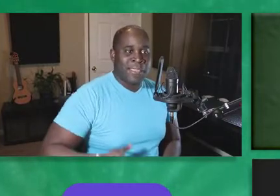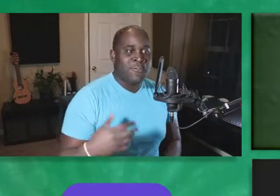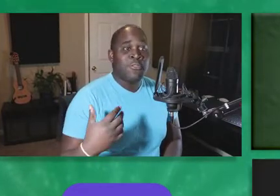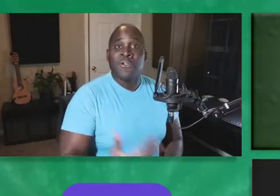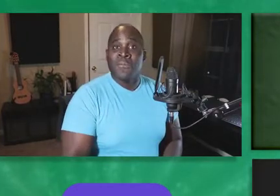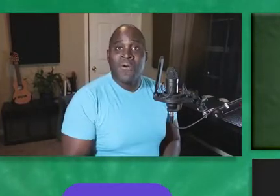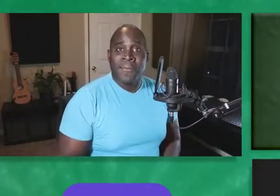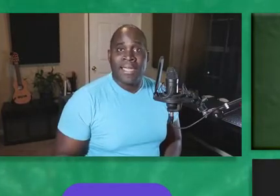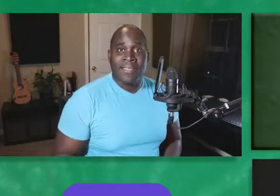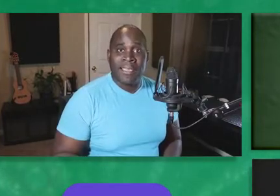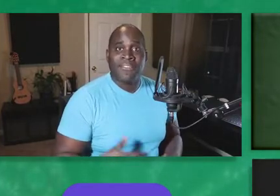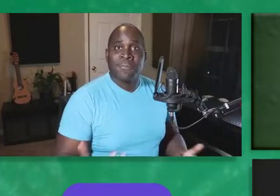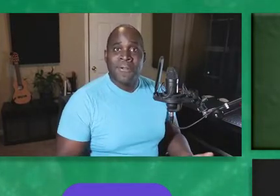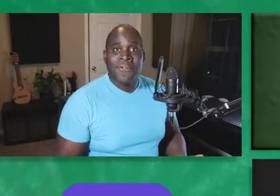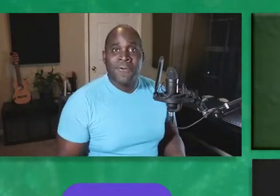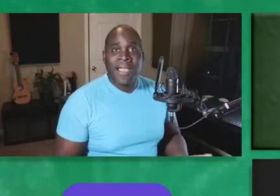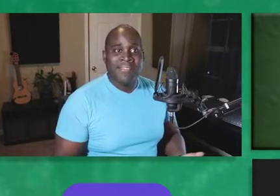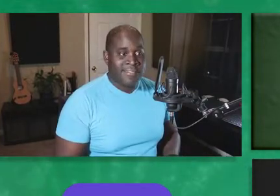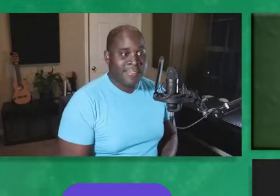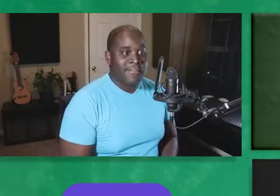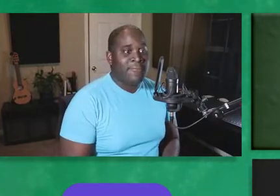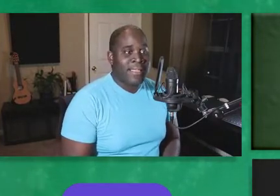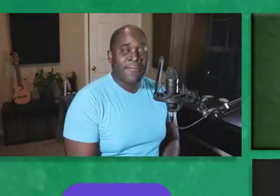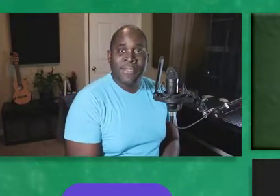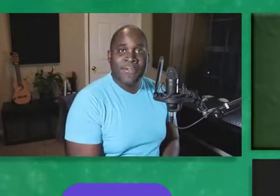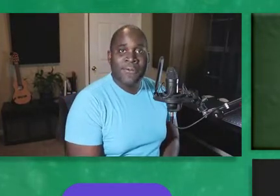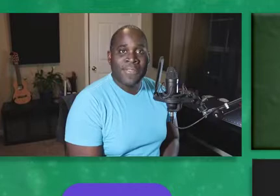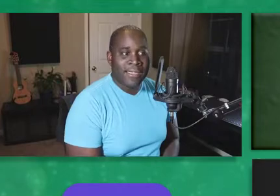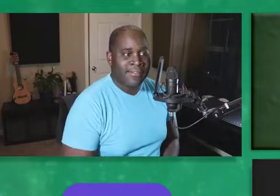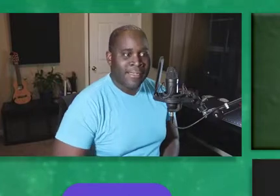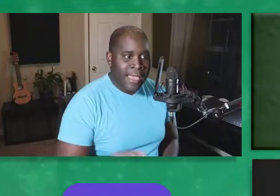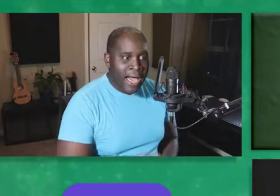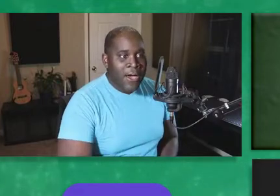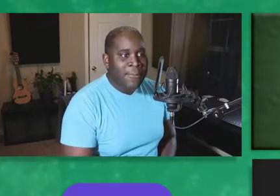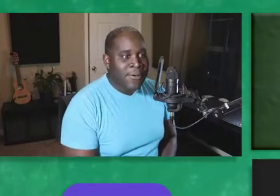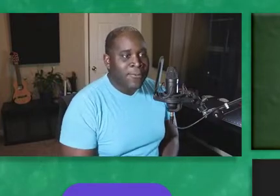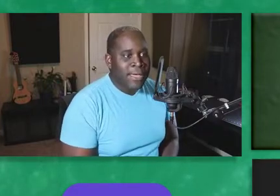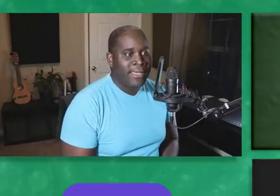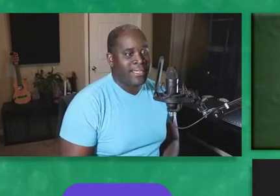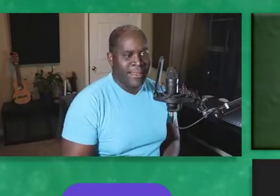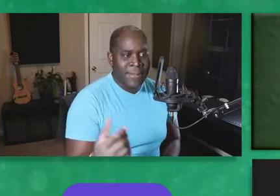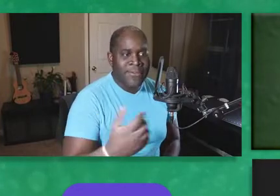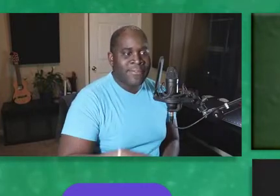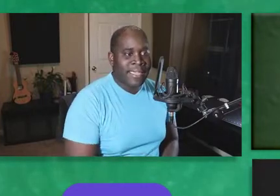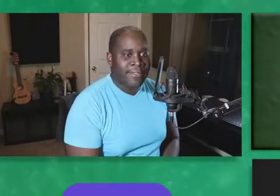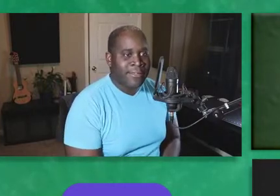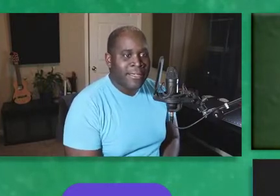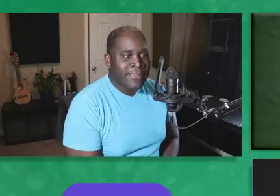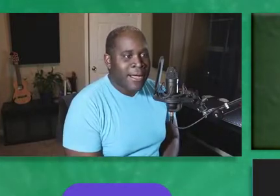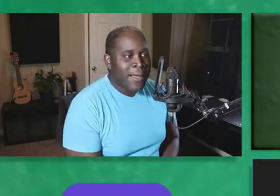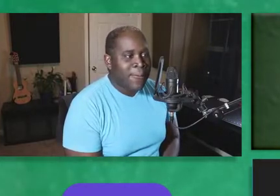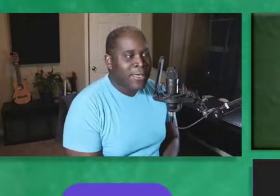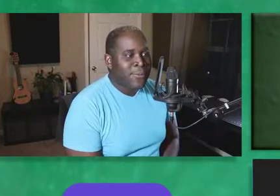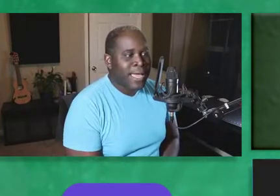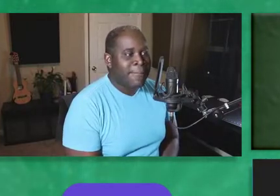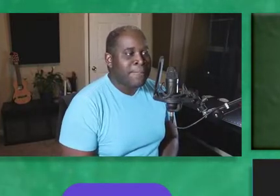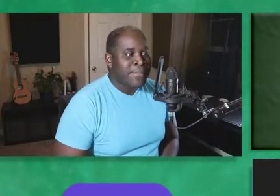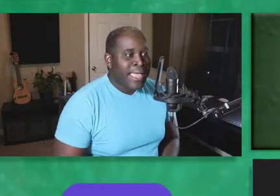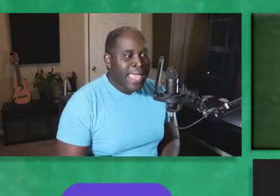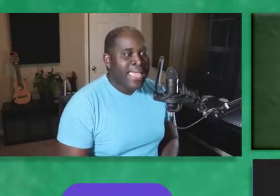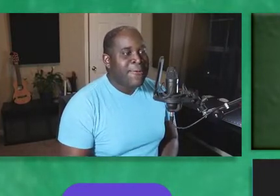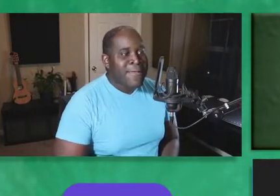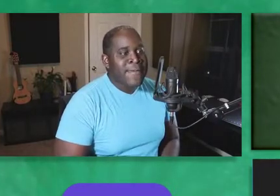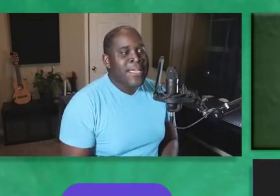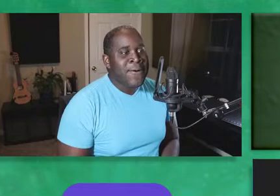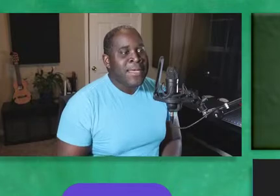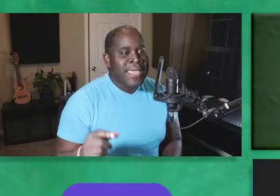language. Learn more about it. Explore your horizons and find some really cool things. I'll help you on the way, and we can do it together. All right, what else we got?